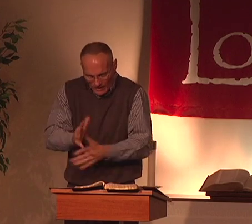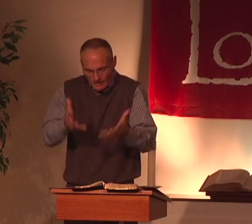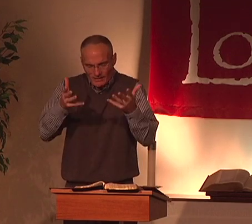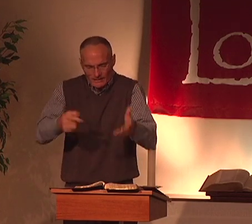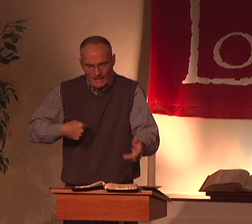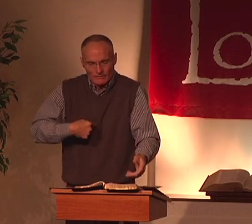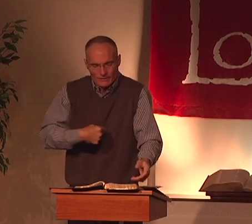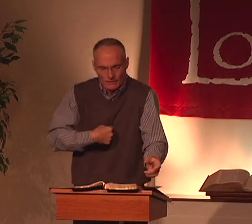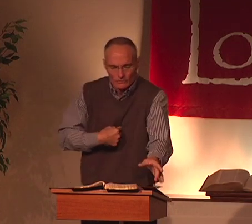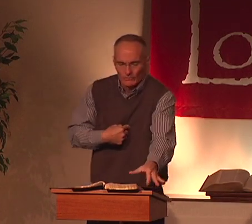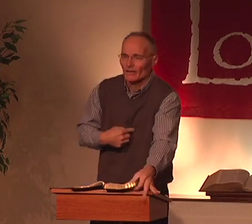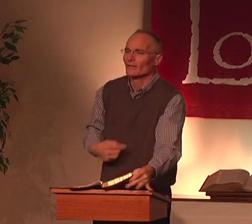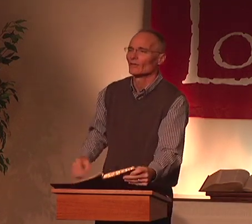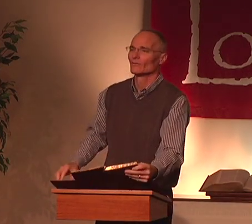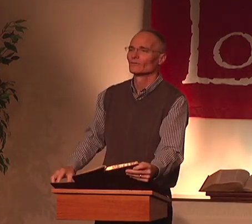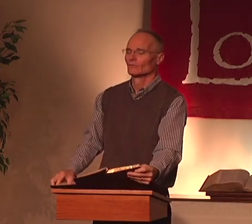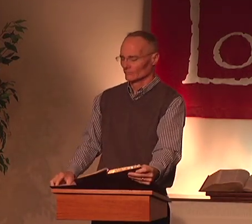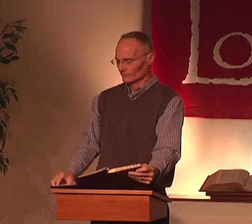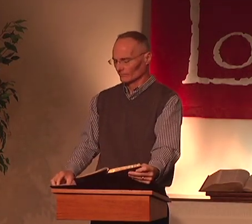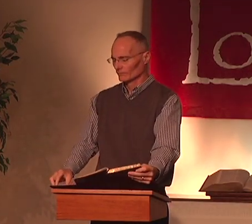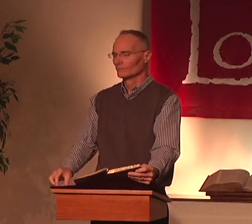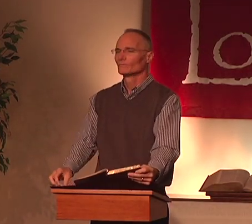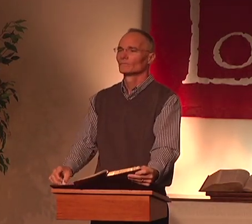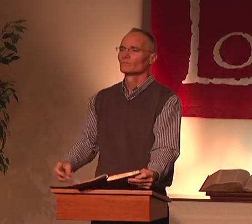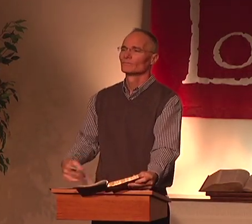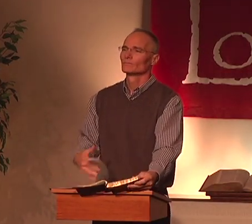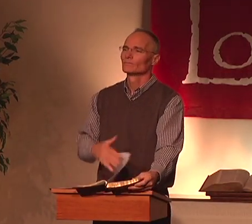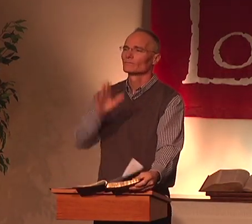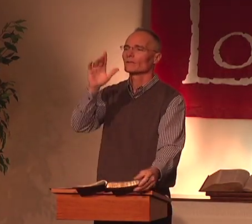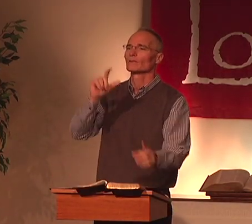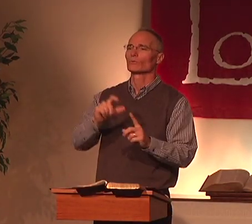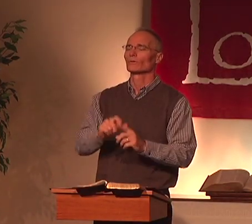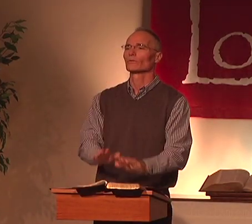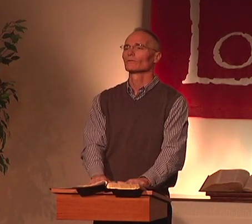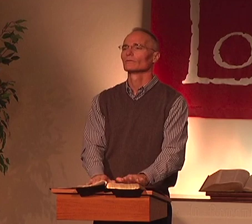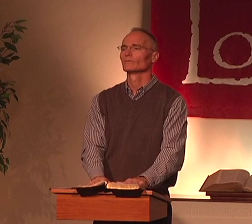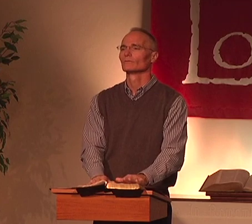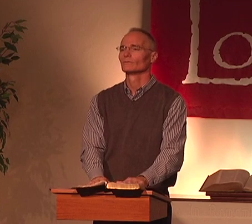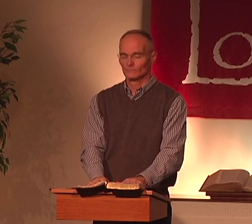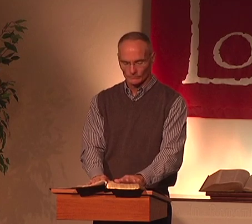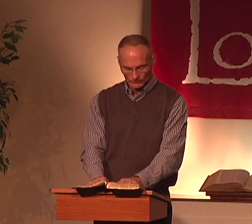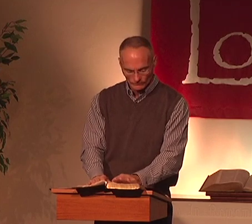trust That God will give us What we need Which is right here His word